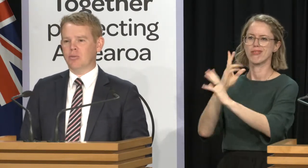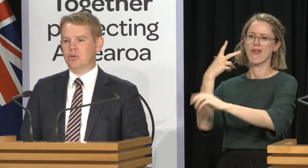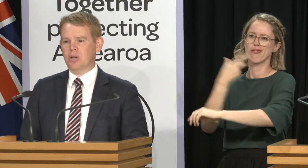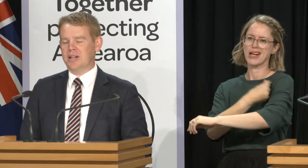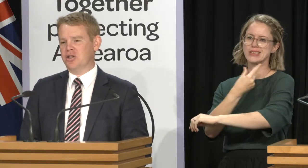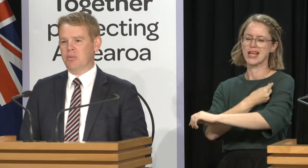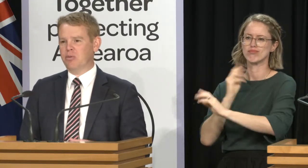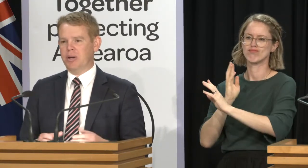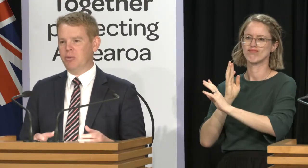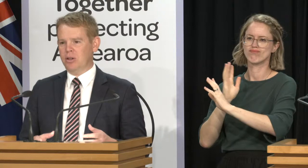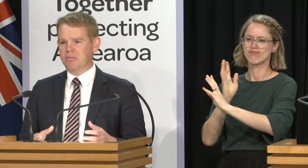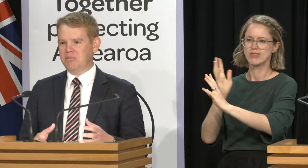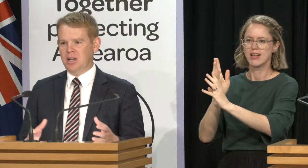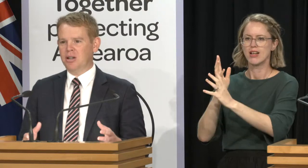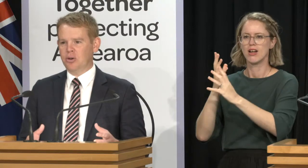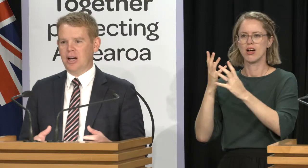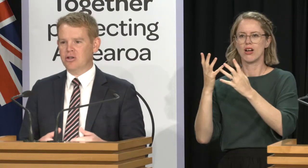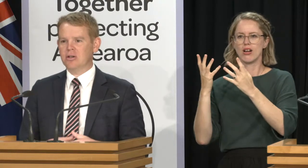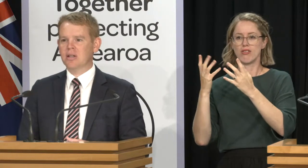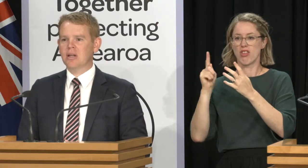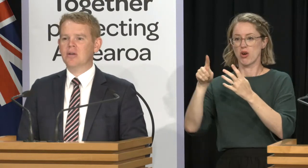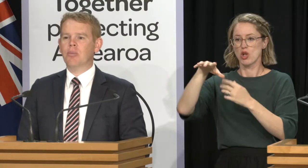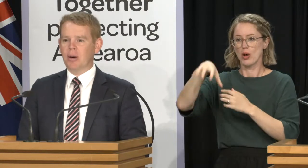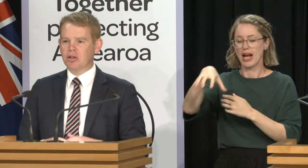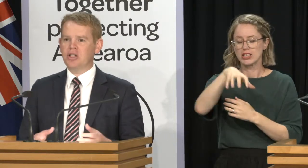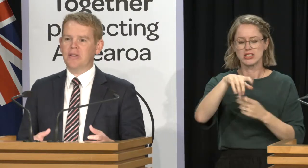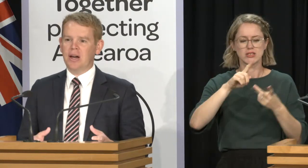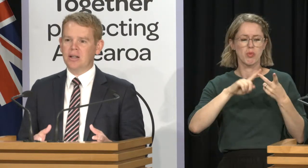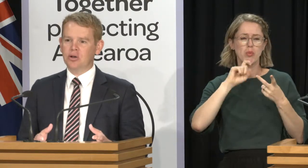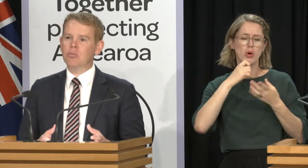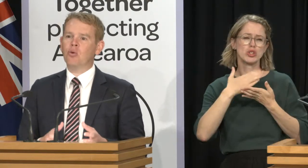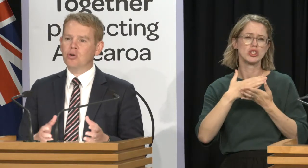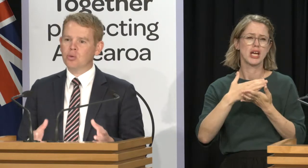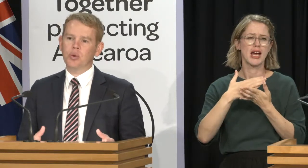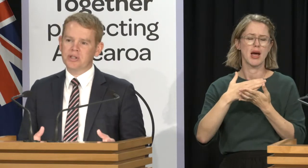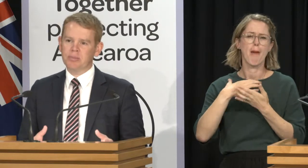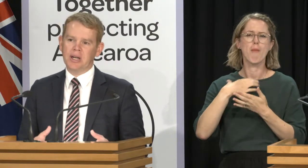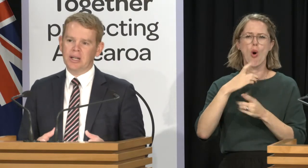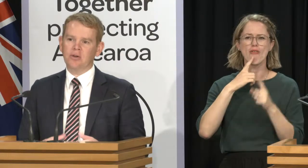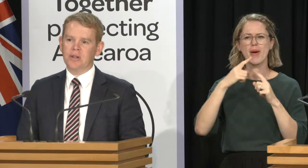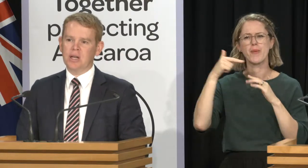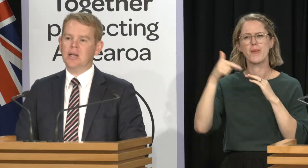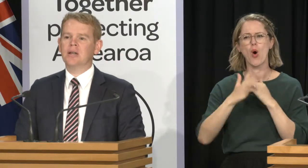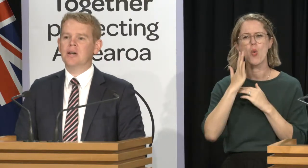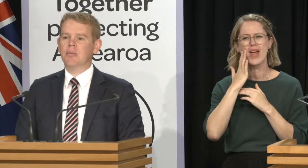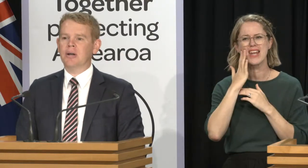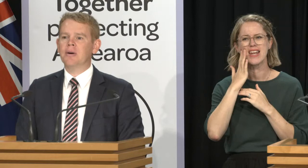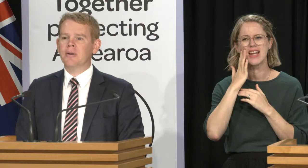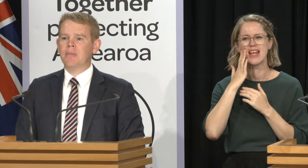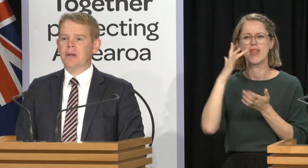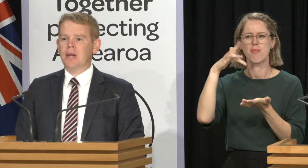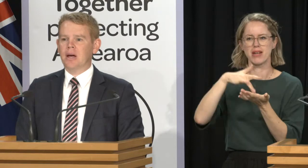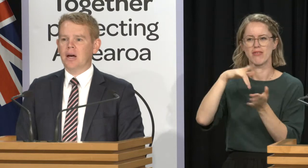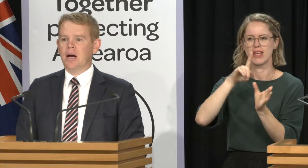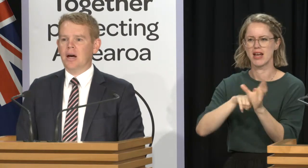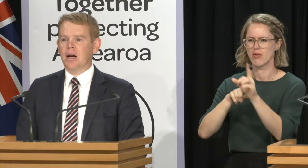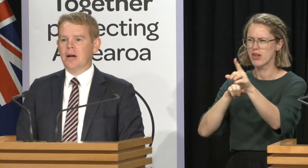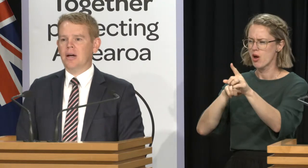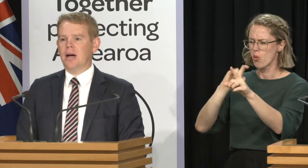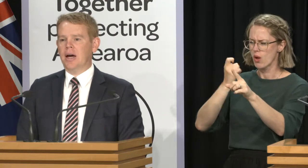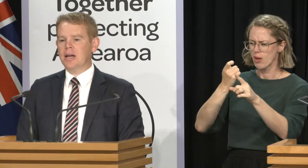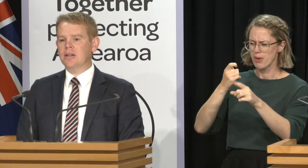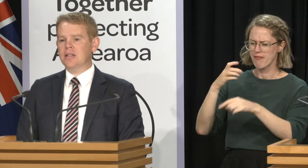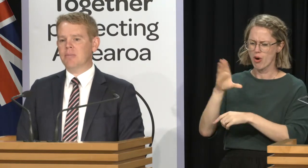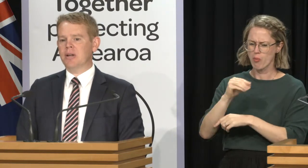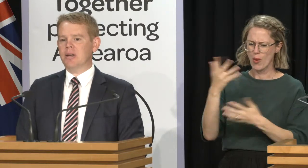vaccines available to a large number of people in locations. We'll be able to share that more towards the beginning of the year. But or how will that